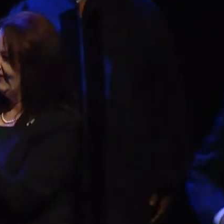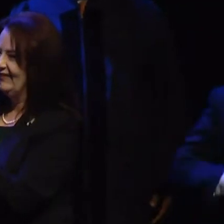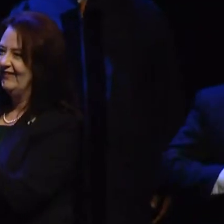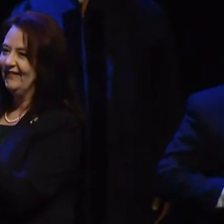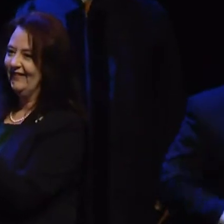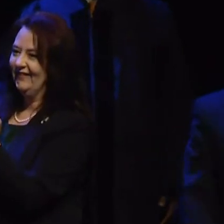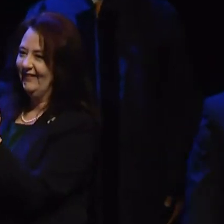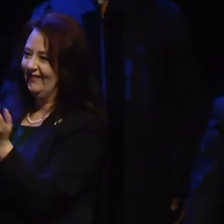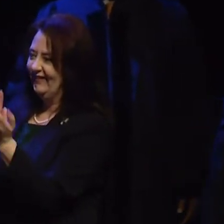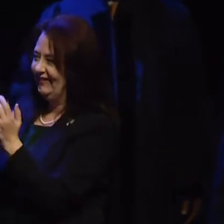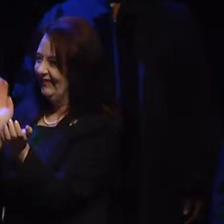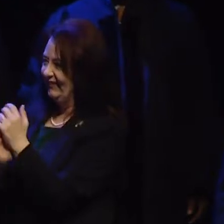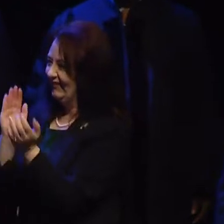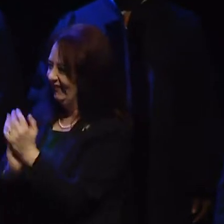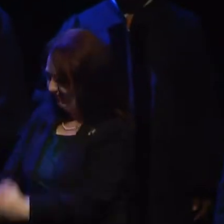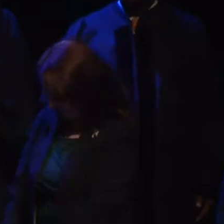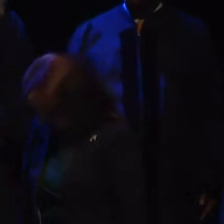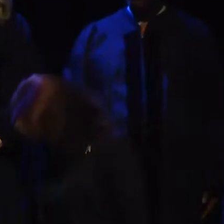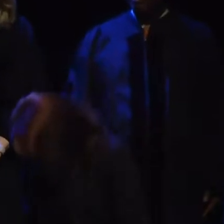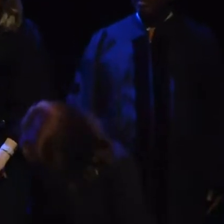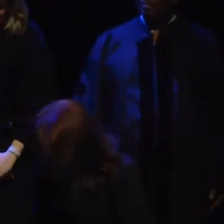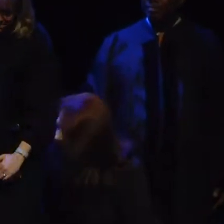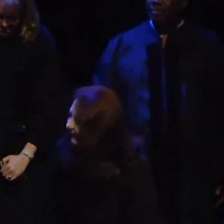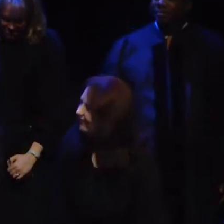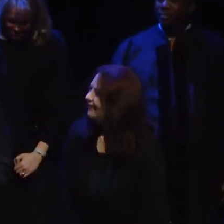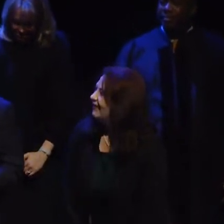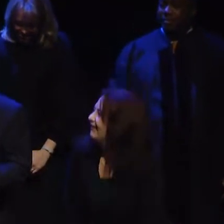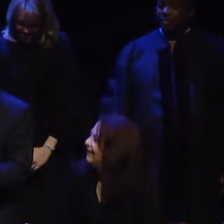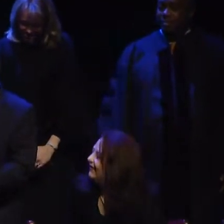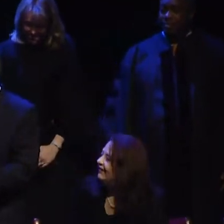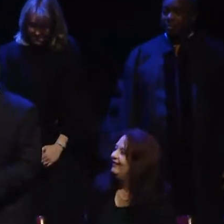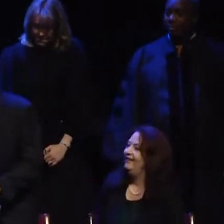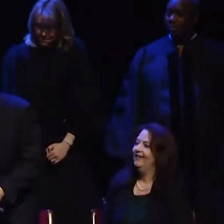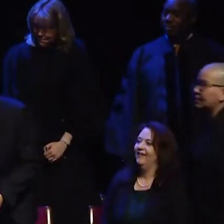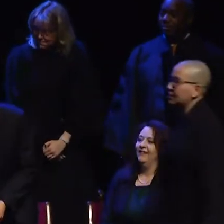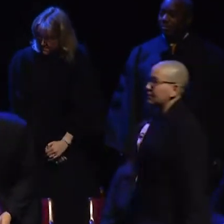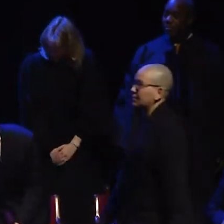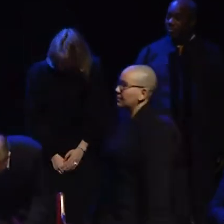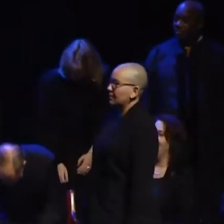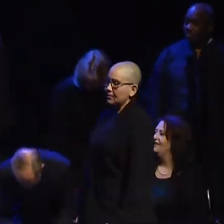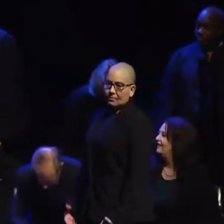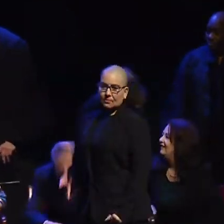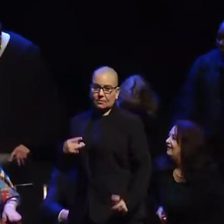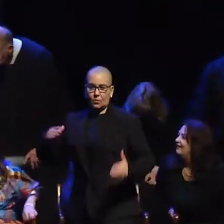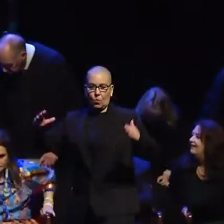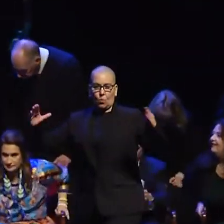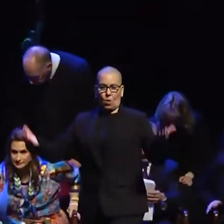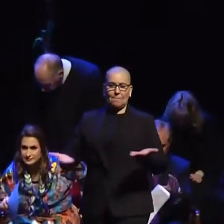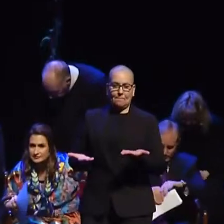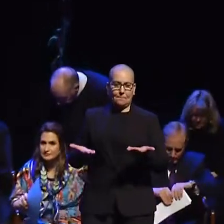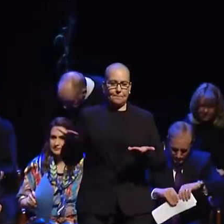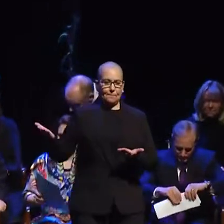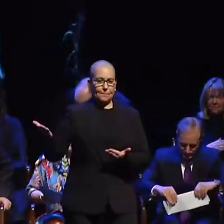And now, please welcome to the stage Rabbi Marcia Zimmerman of Temple Israel.